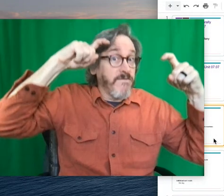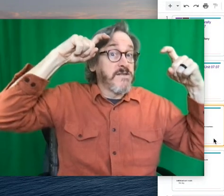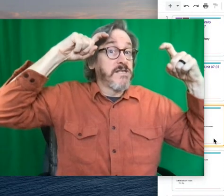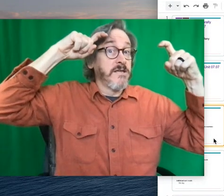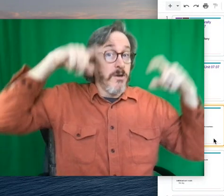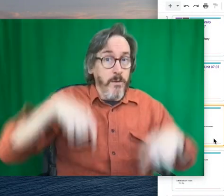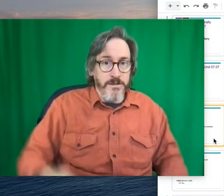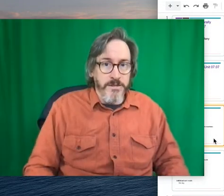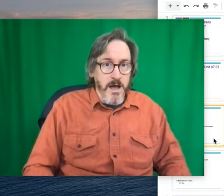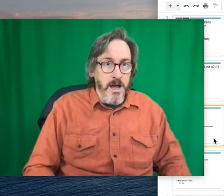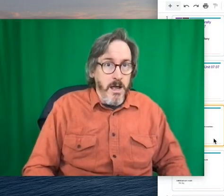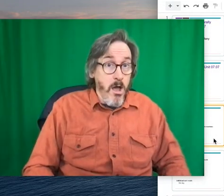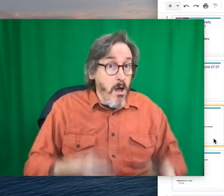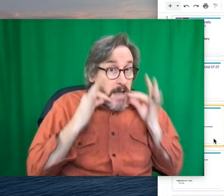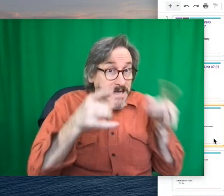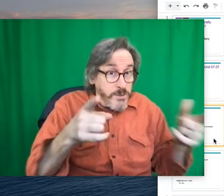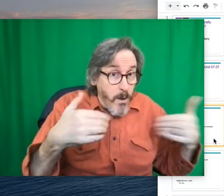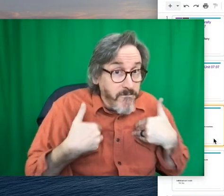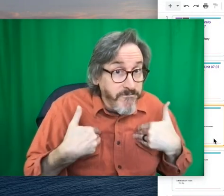it lofts with,